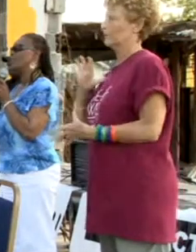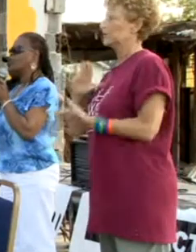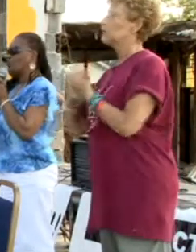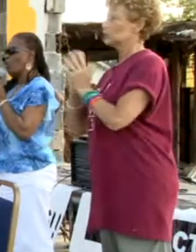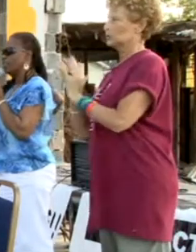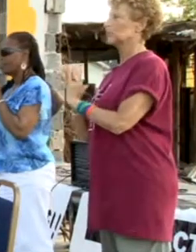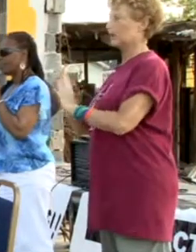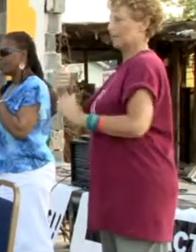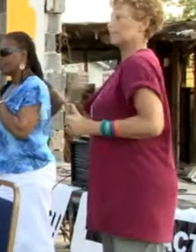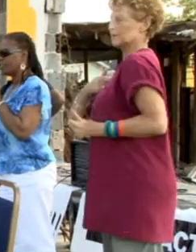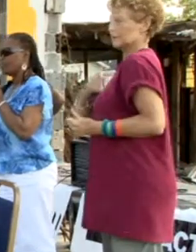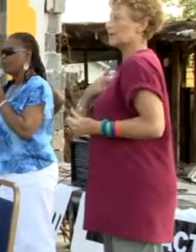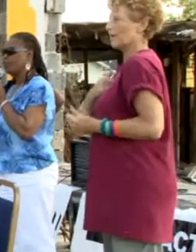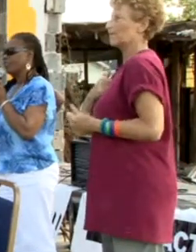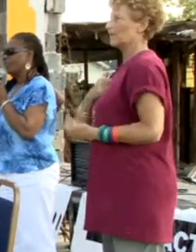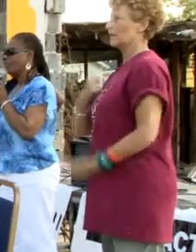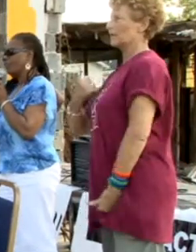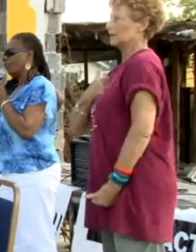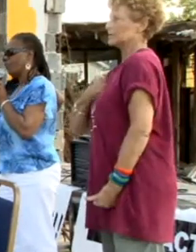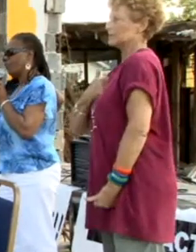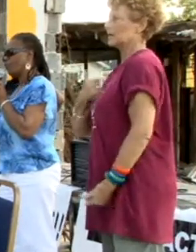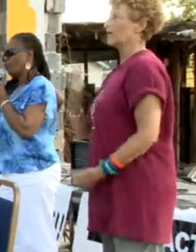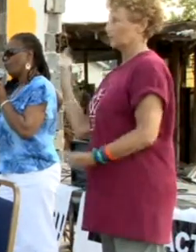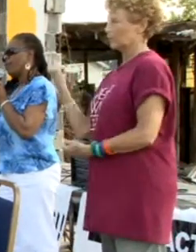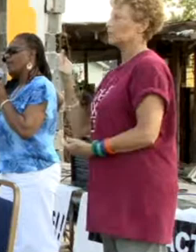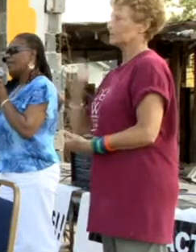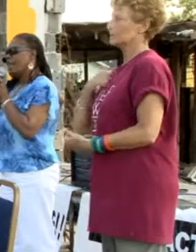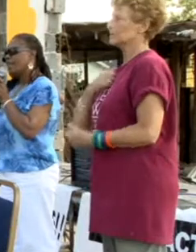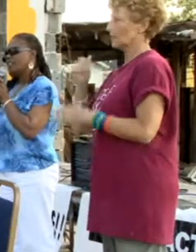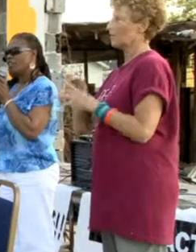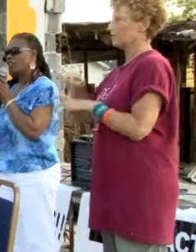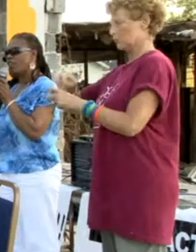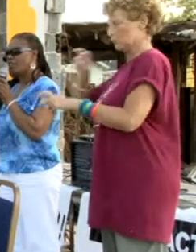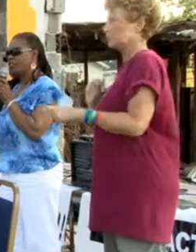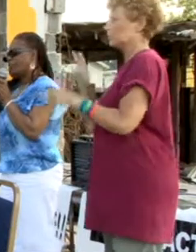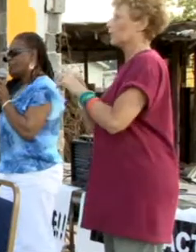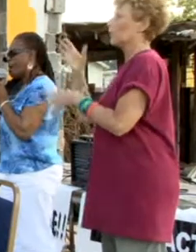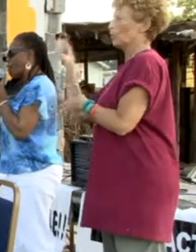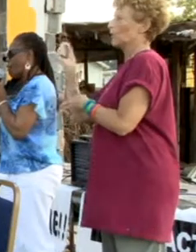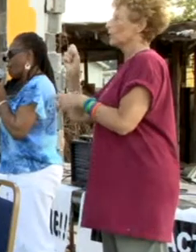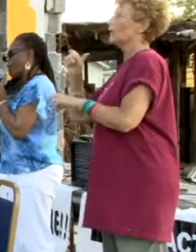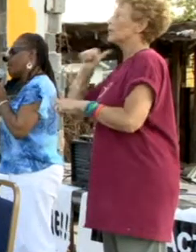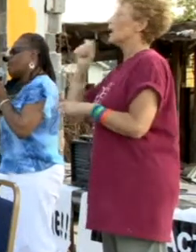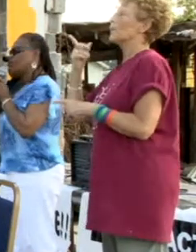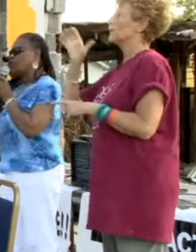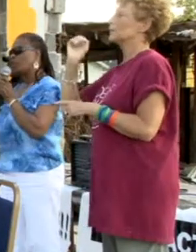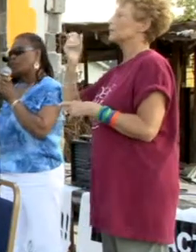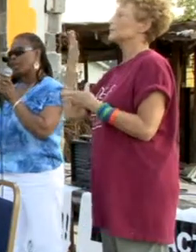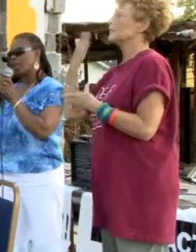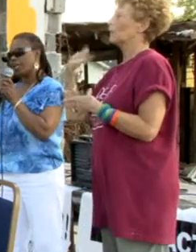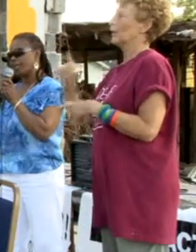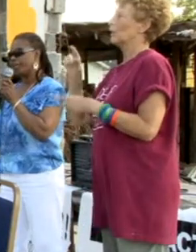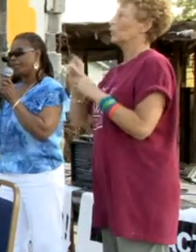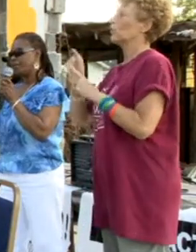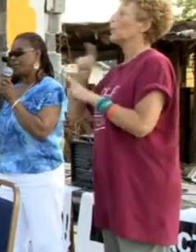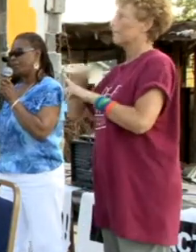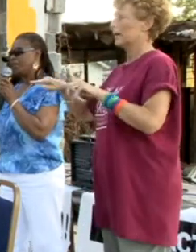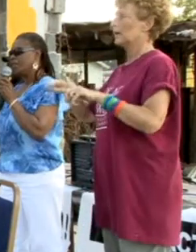self-sufficient, at least work towards self-sufficient, rid themselves of the welfare role, not just because it's a bad word, but do it when you